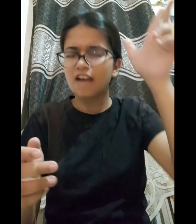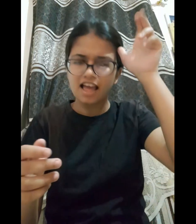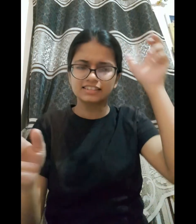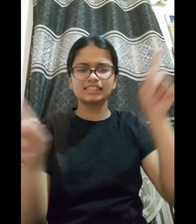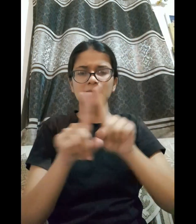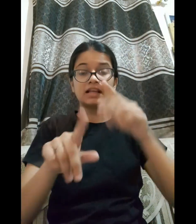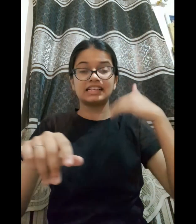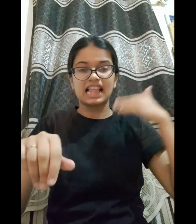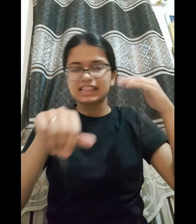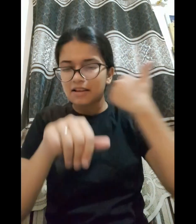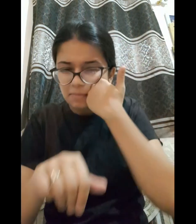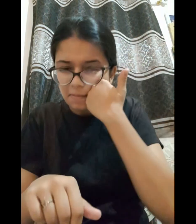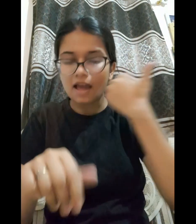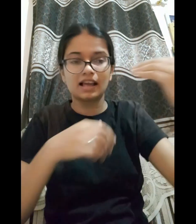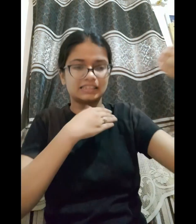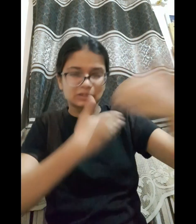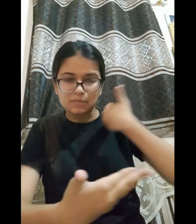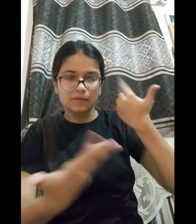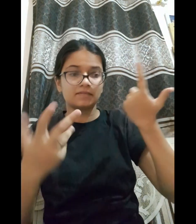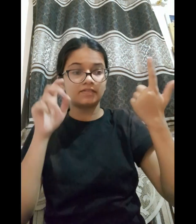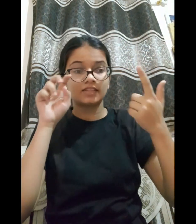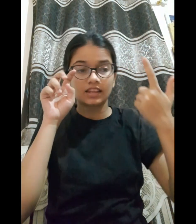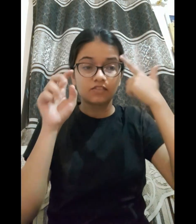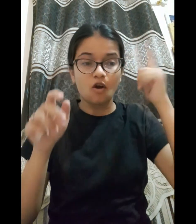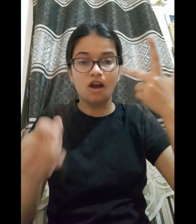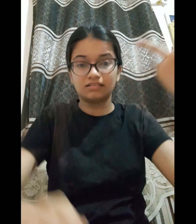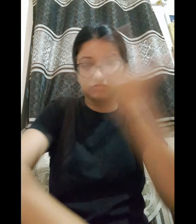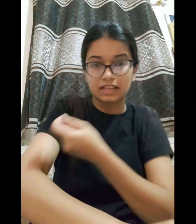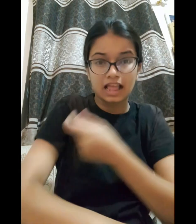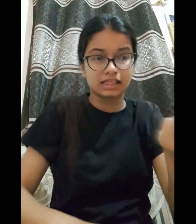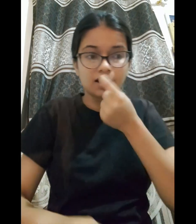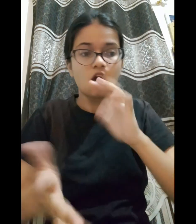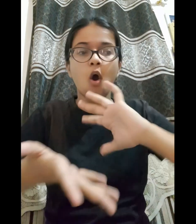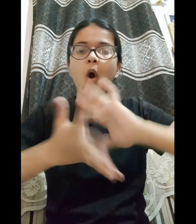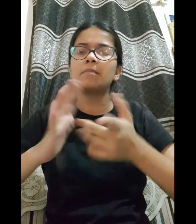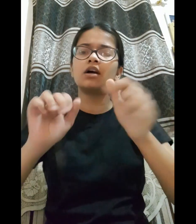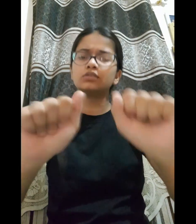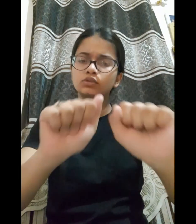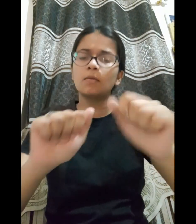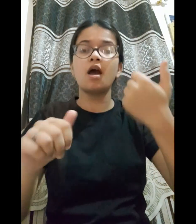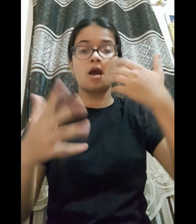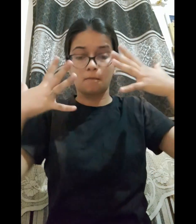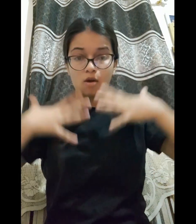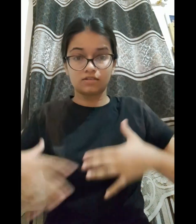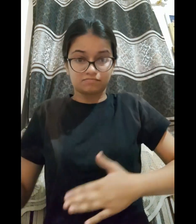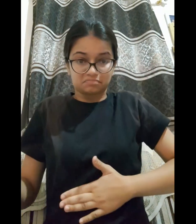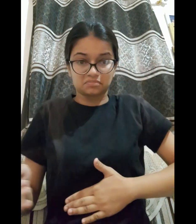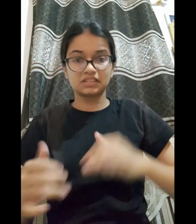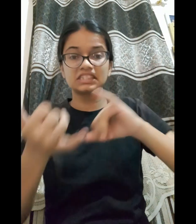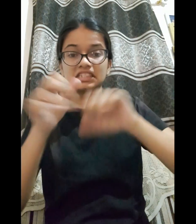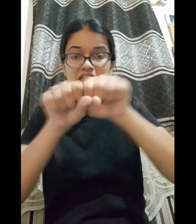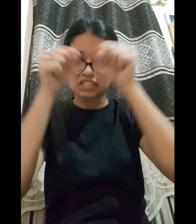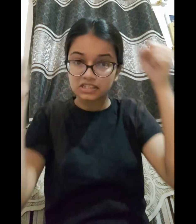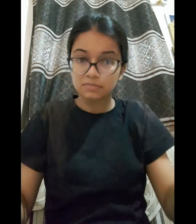that infect our body are eliminated. They are not eliminated by drugs. They are eliminated by your own body's immune system producing